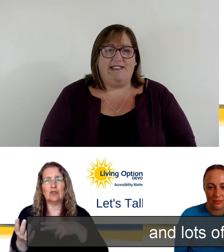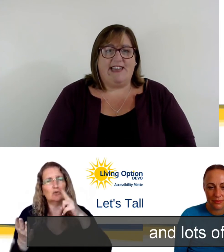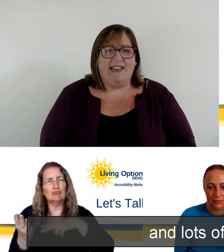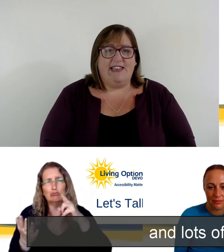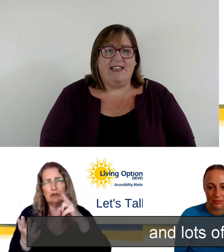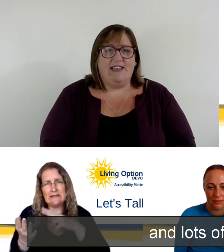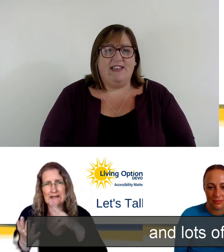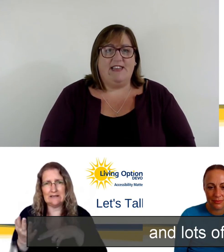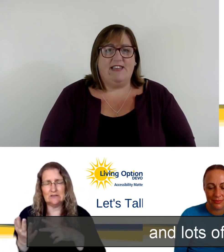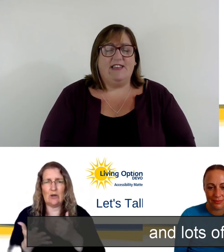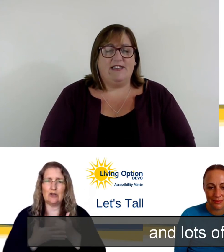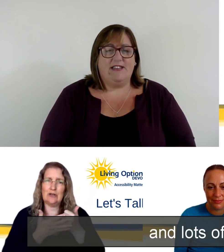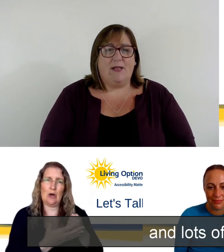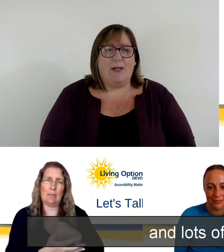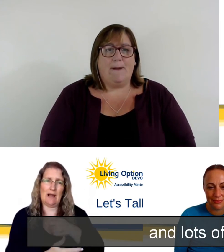lots of reading.